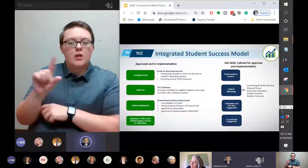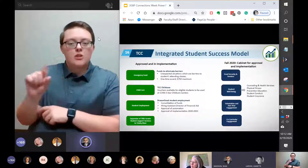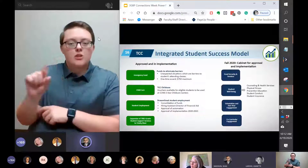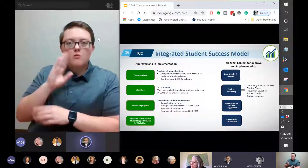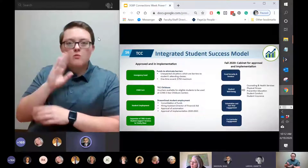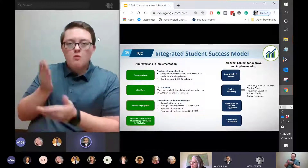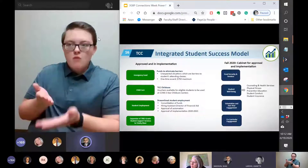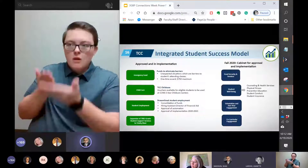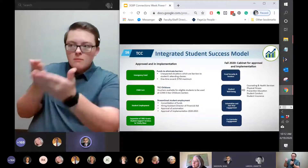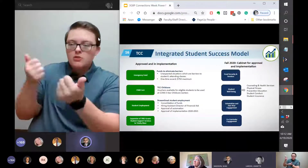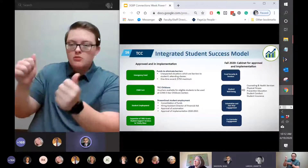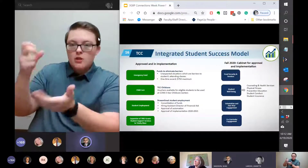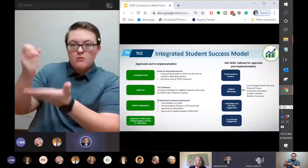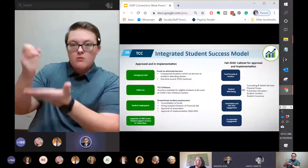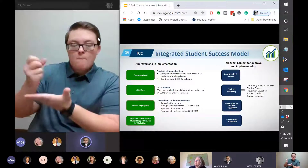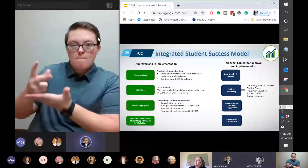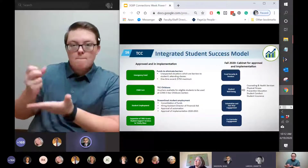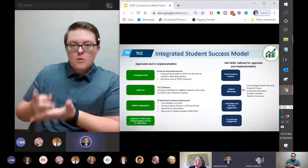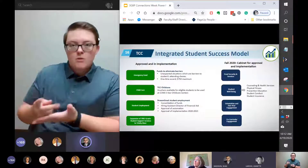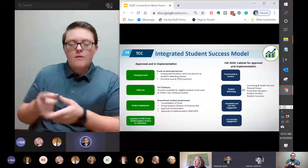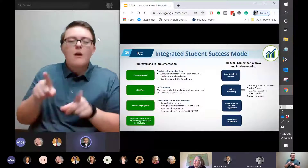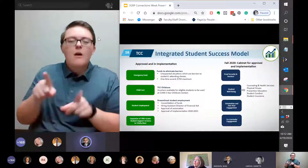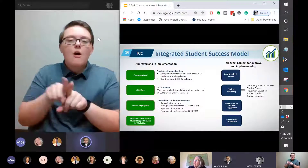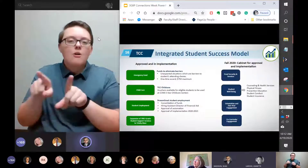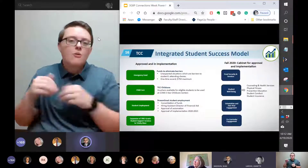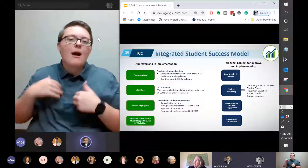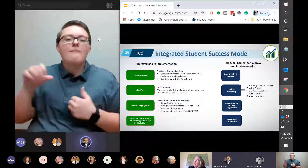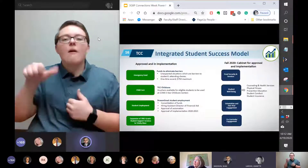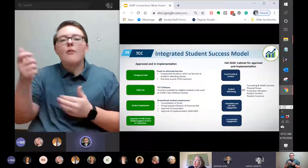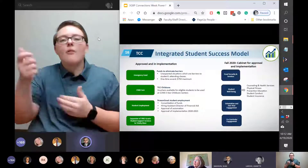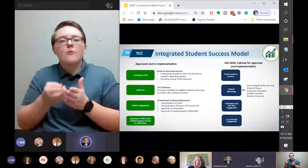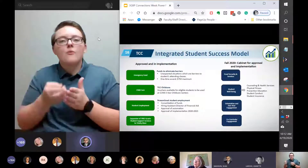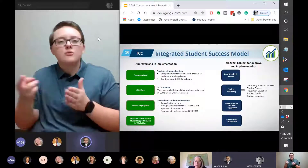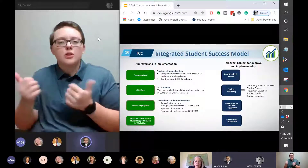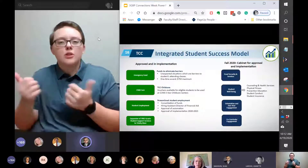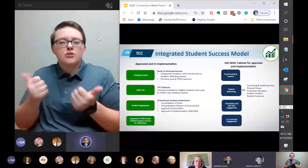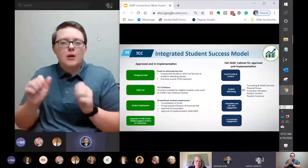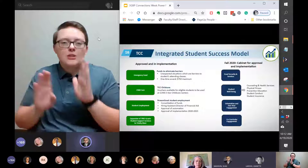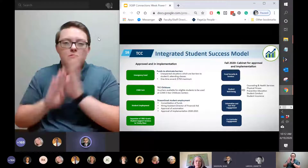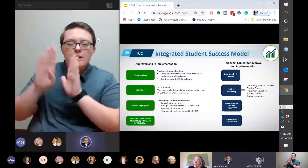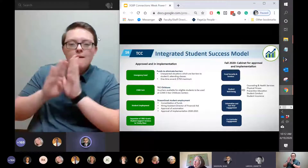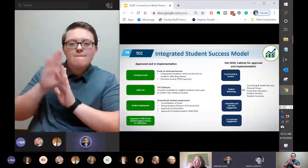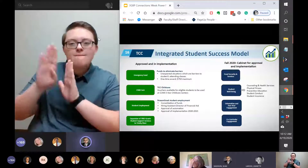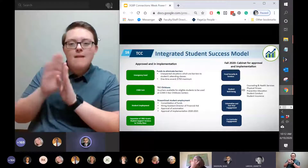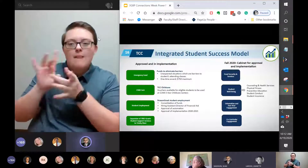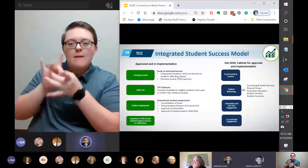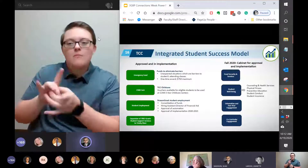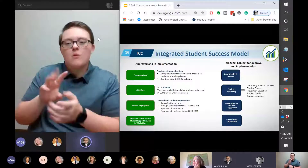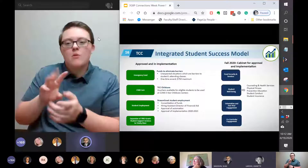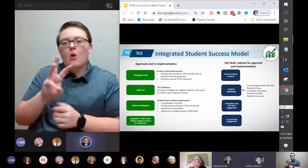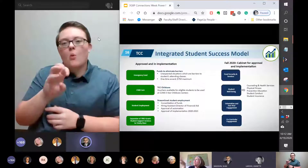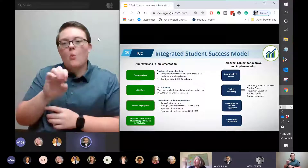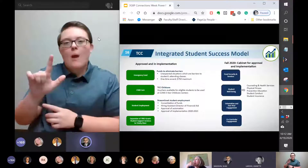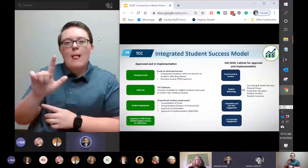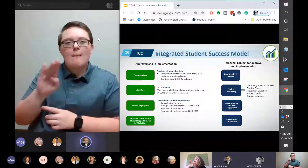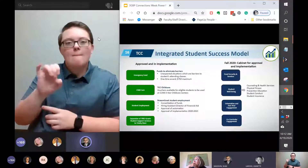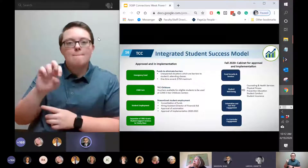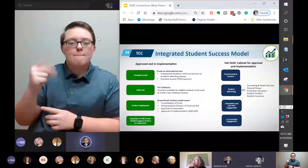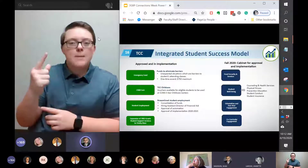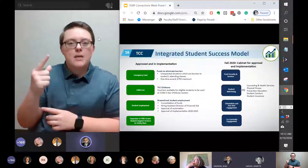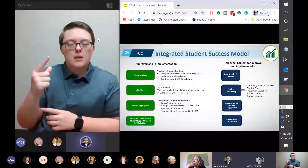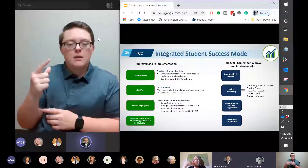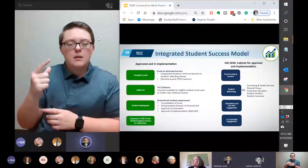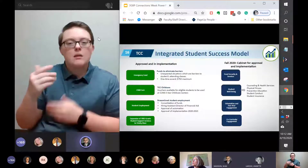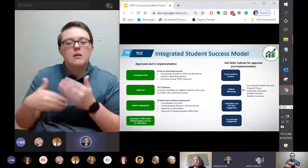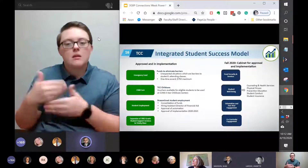being developed around well-being, et cetera, recommendations rather being developed around well-being, et cetera. Just I